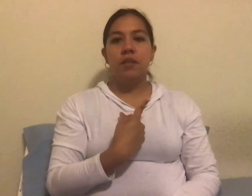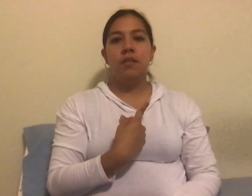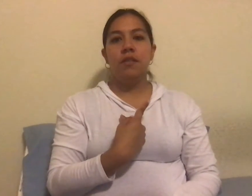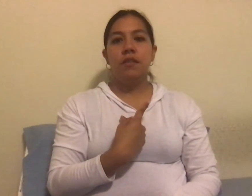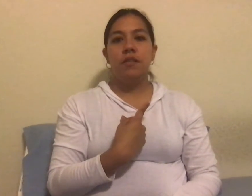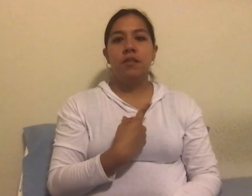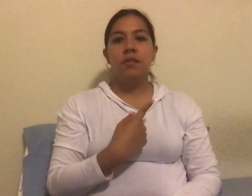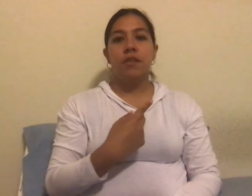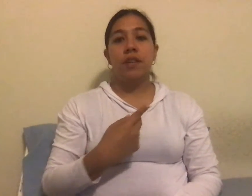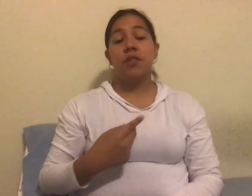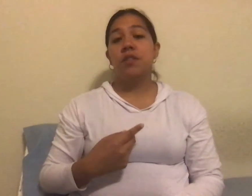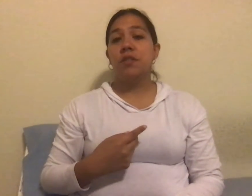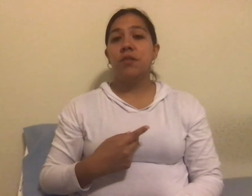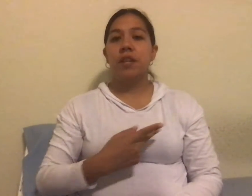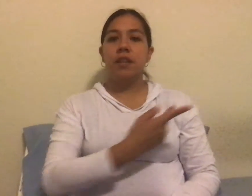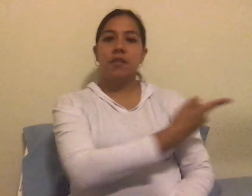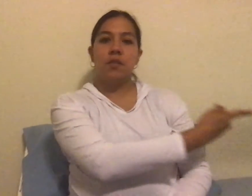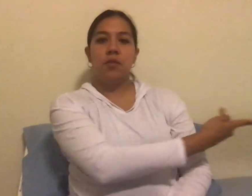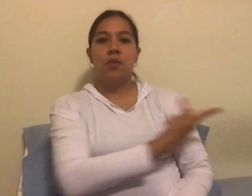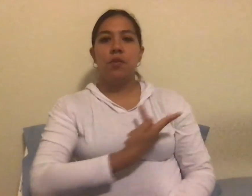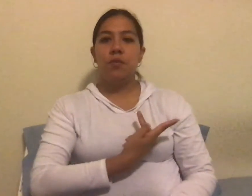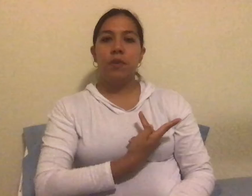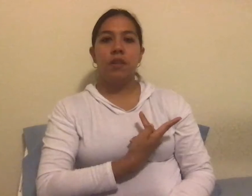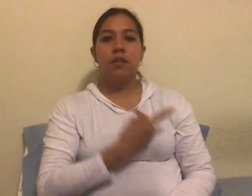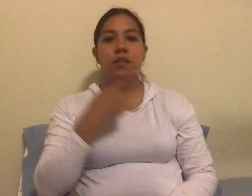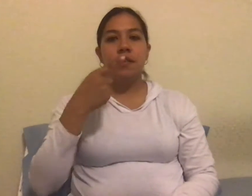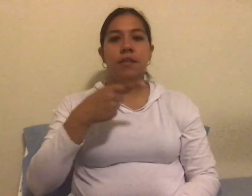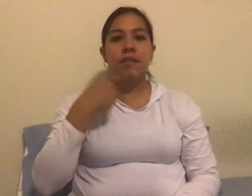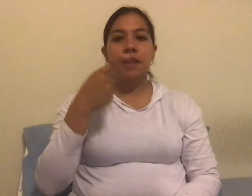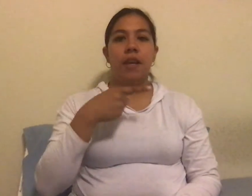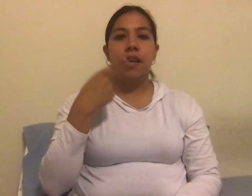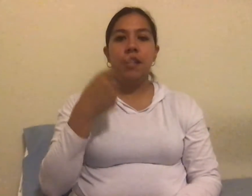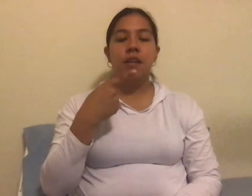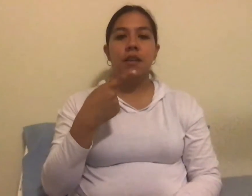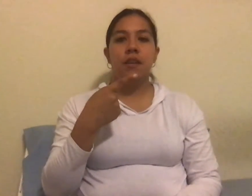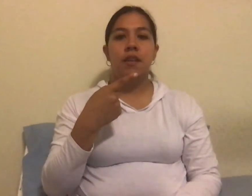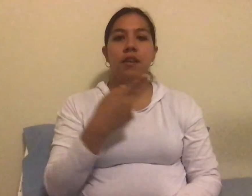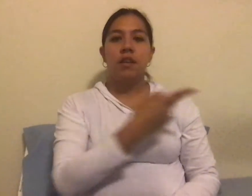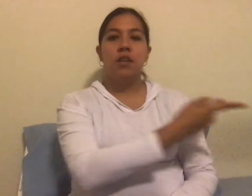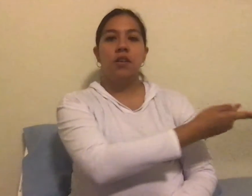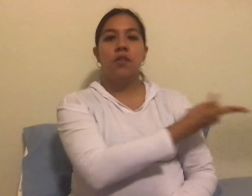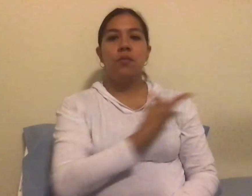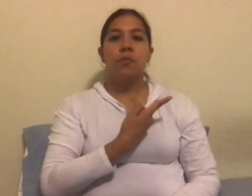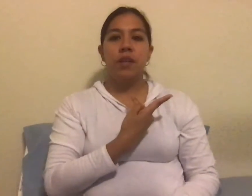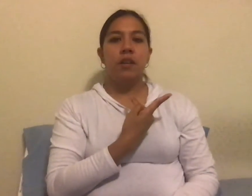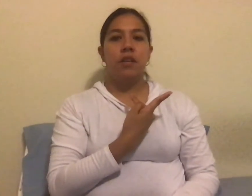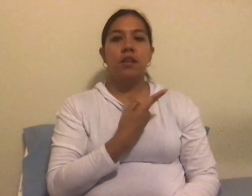will, or actually it's you and Haley, so will say, we're